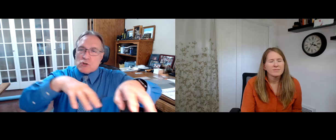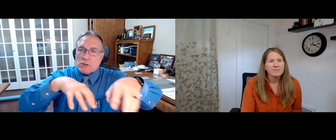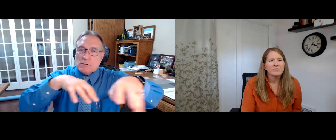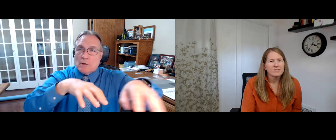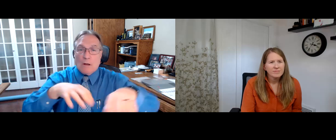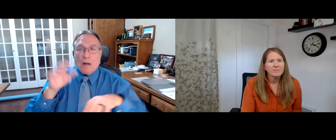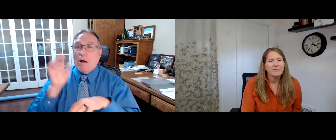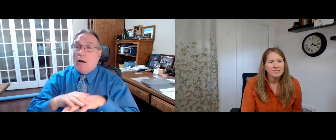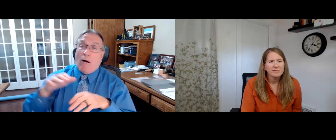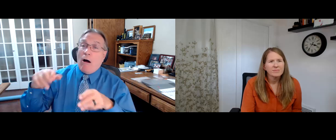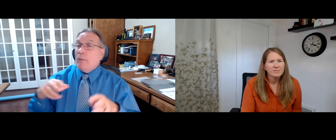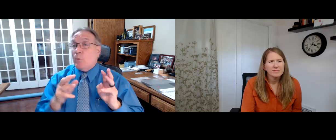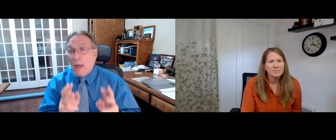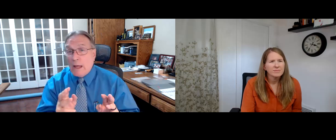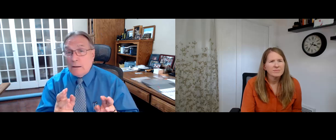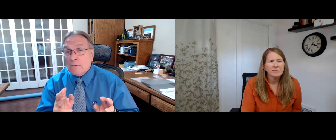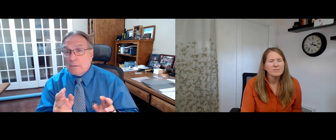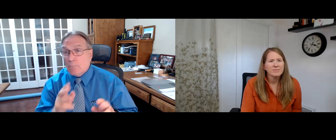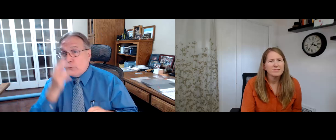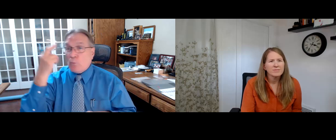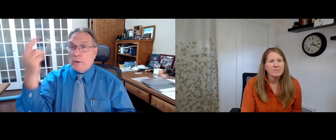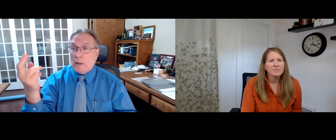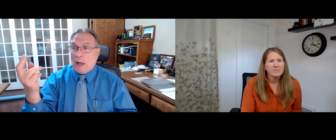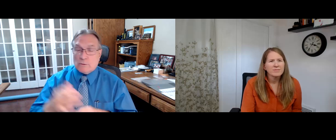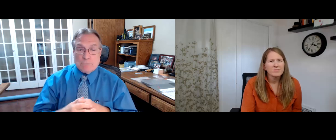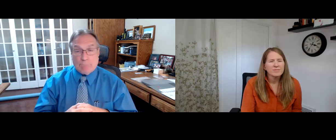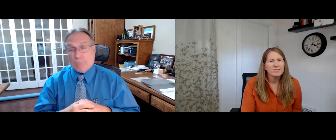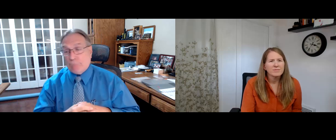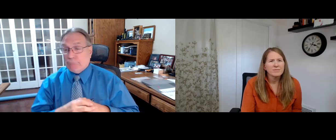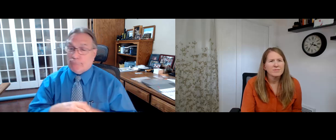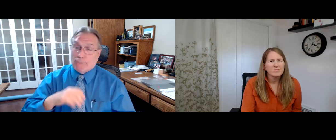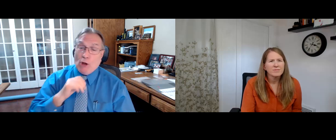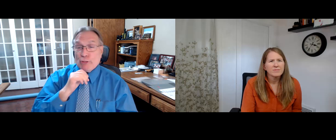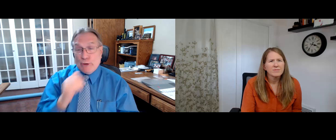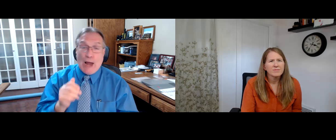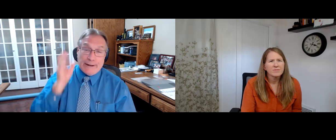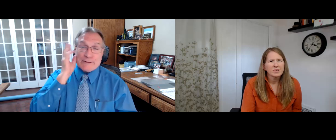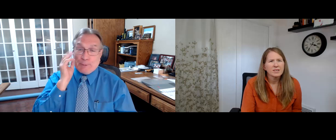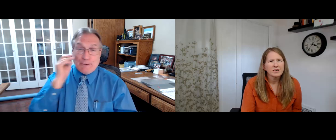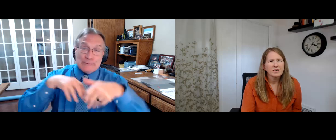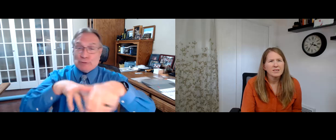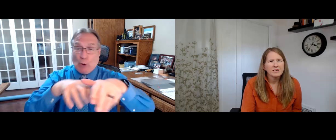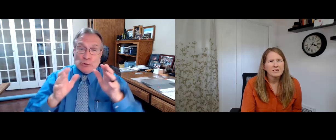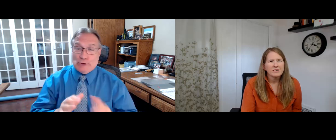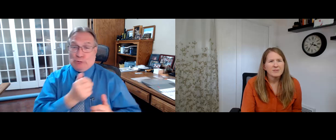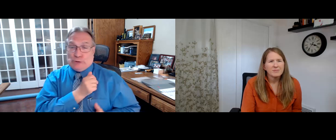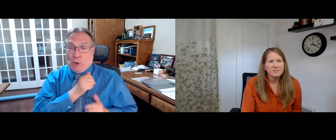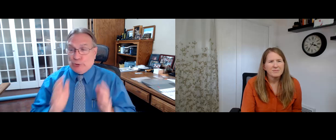march. On the way, they realize they're not experienced